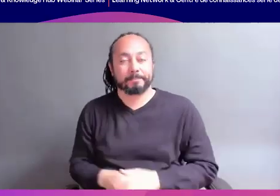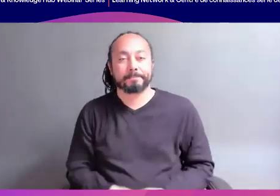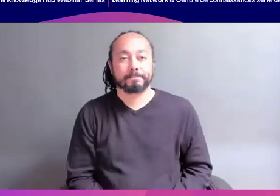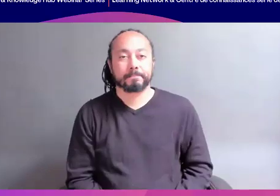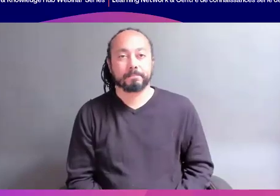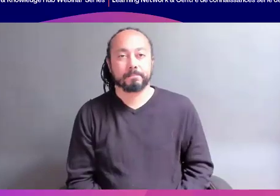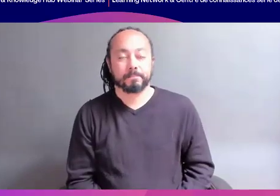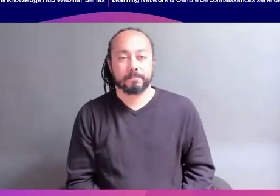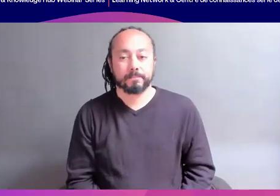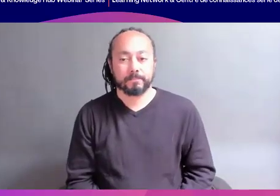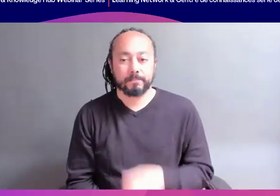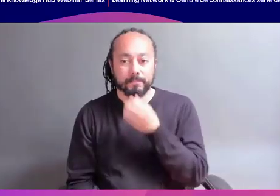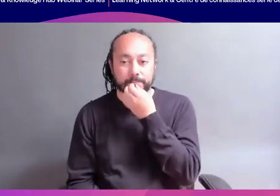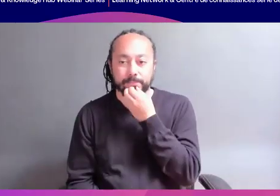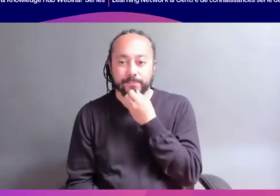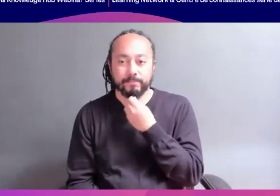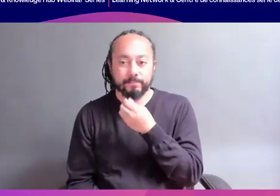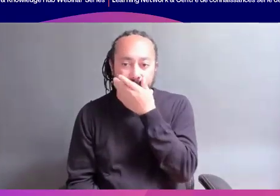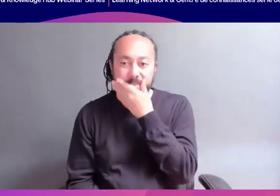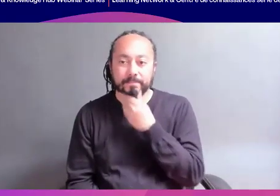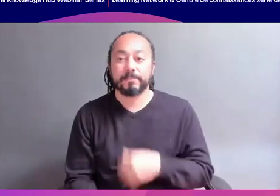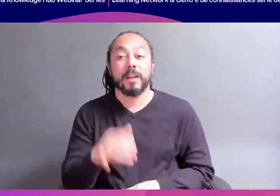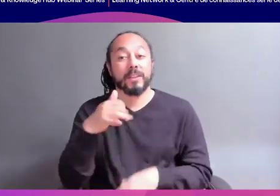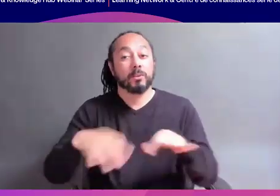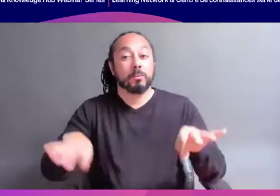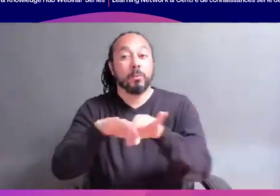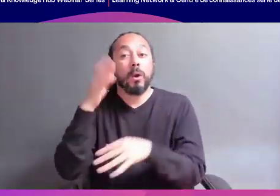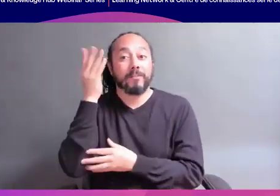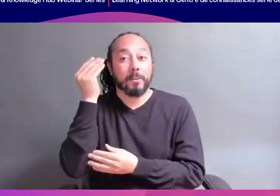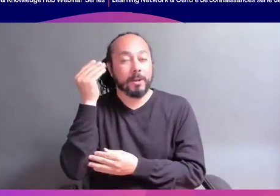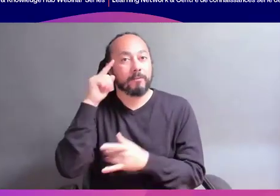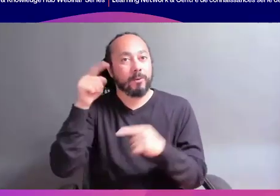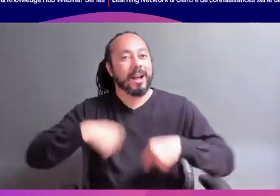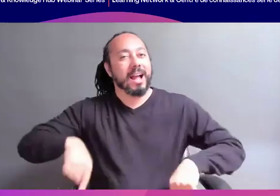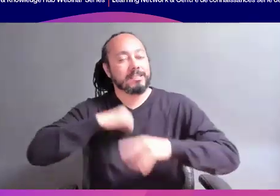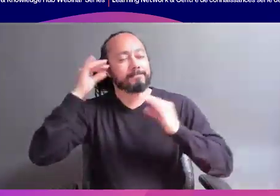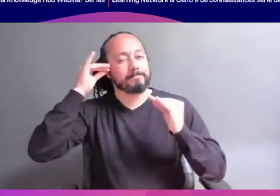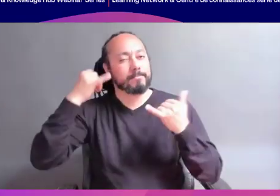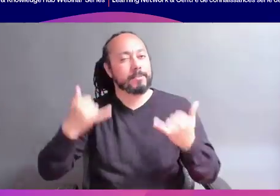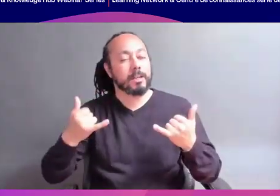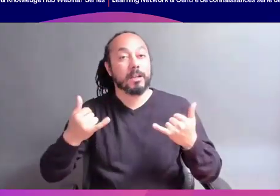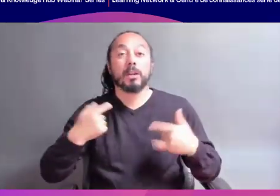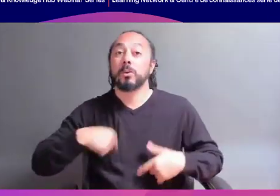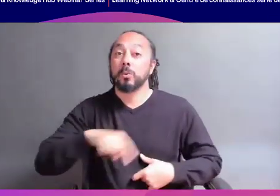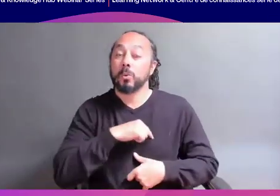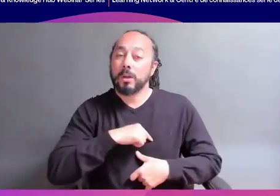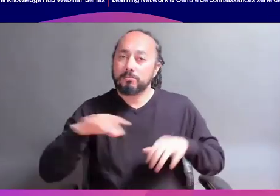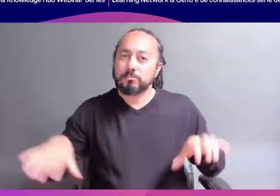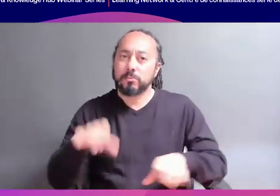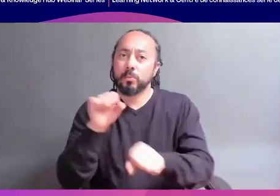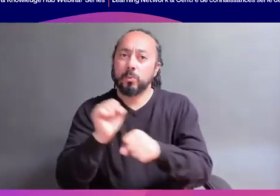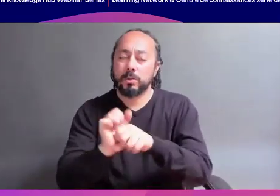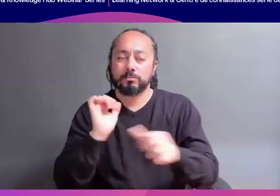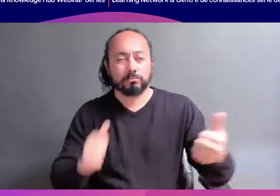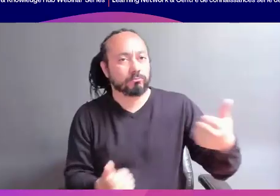important information to keep in mind today as we continue to do our work in ways that challenge colonialism,